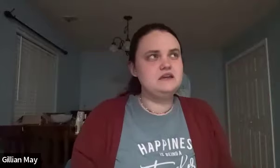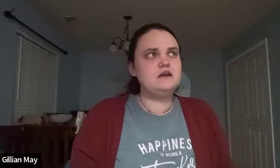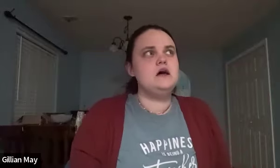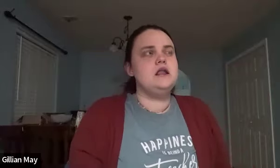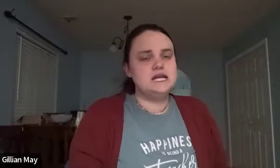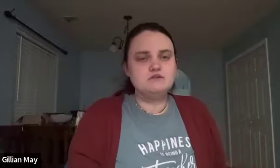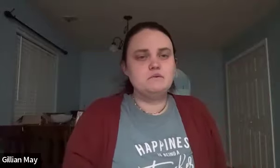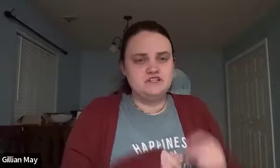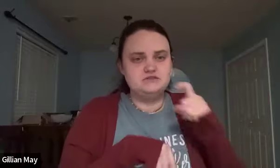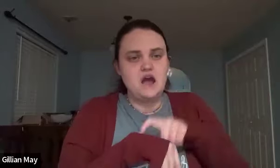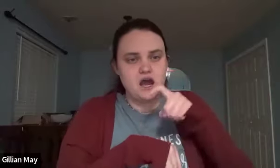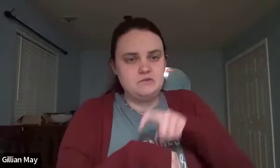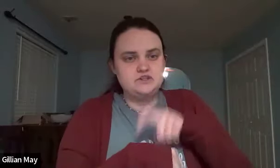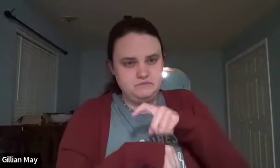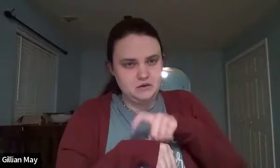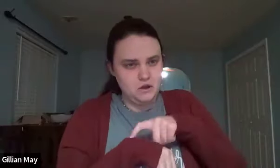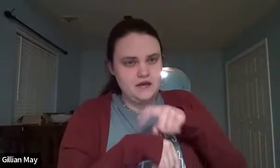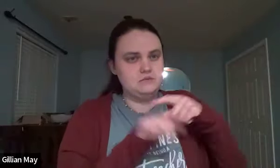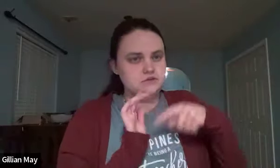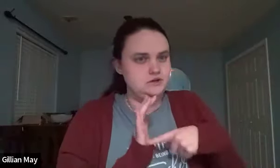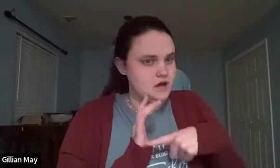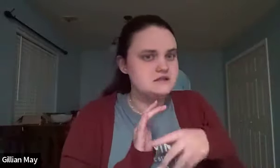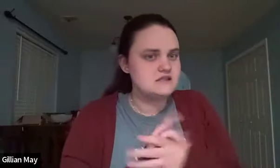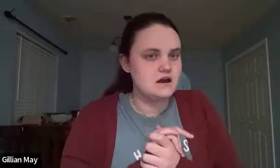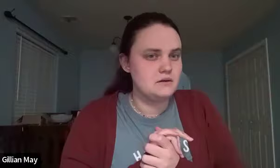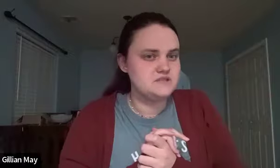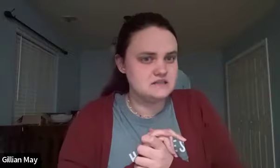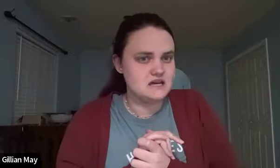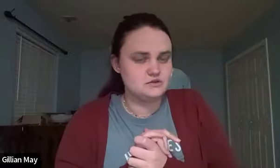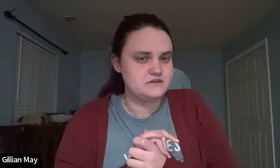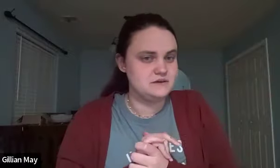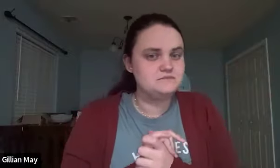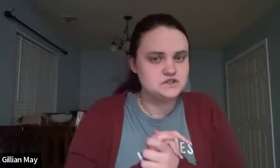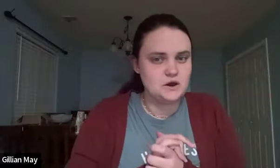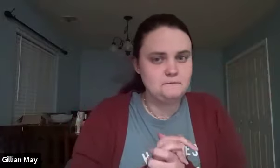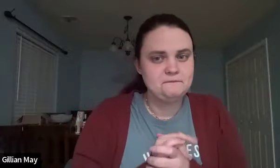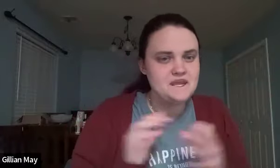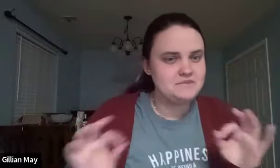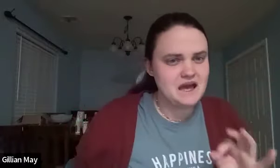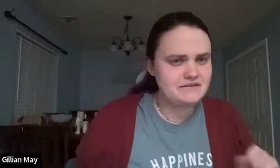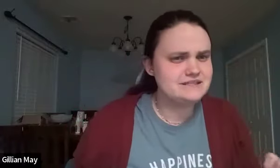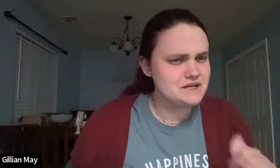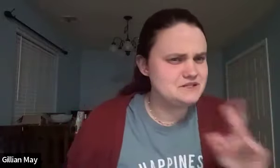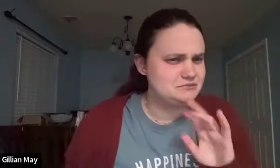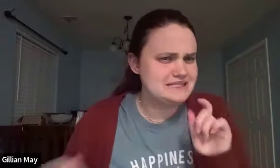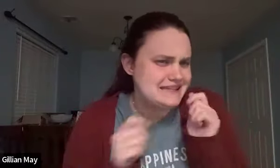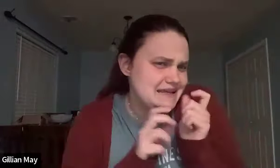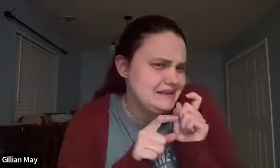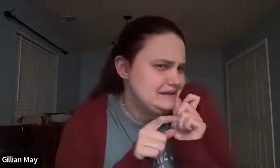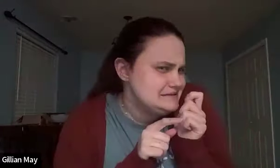think next week when we do time, there's a big one that I will show you guys that does that sort of thing. So, but yeah, that sometimes it'll be slightly